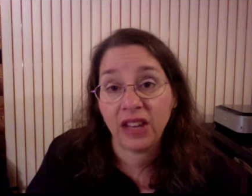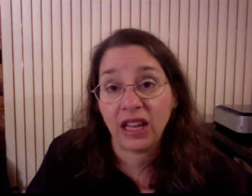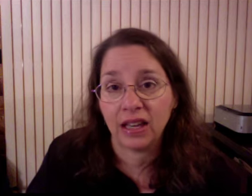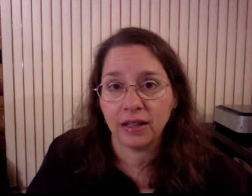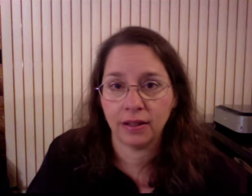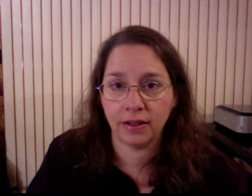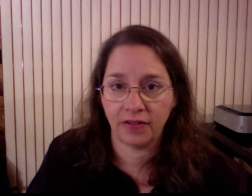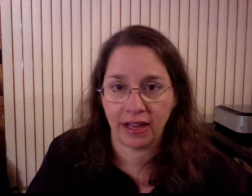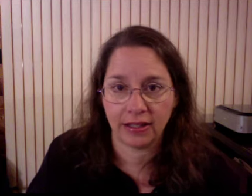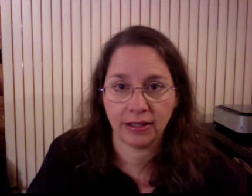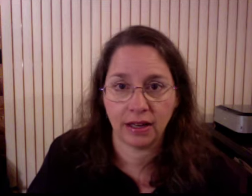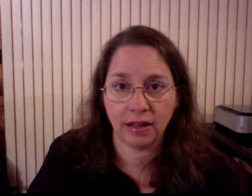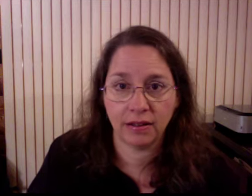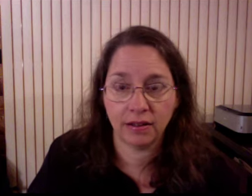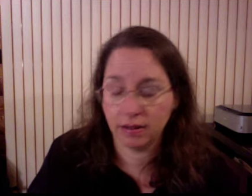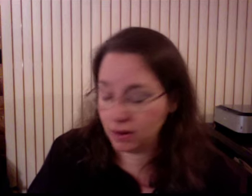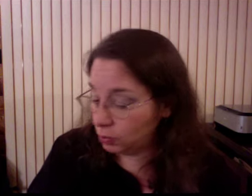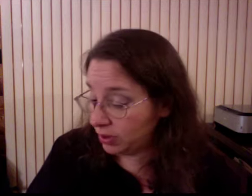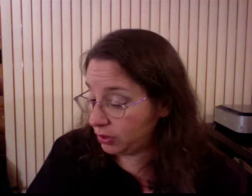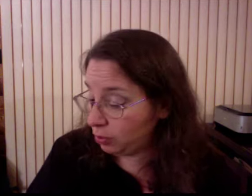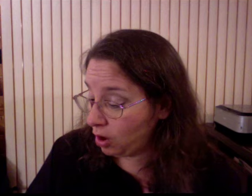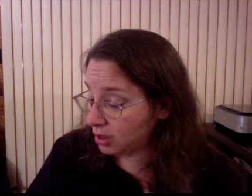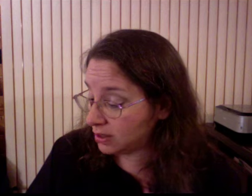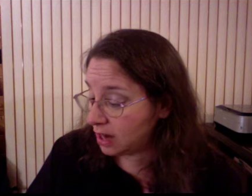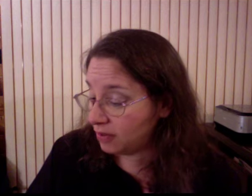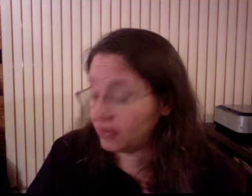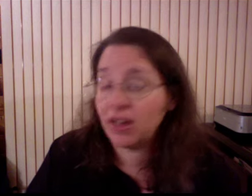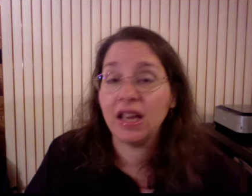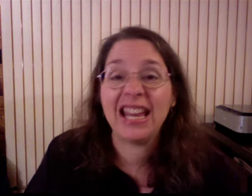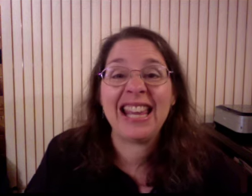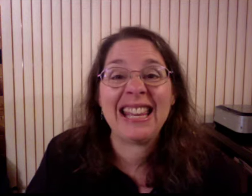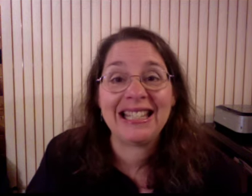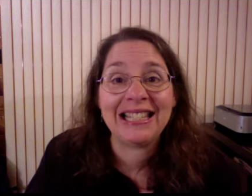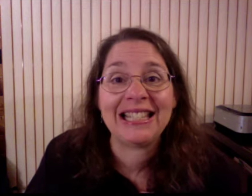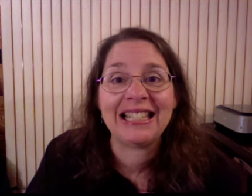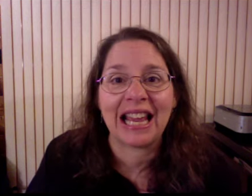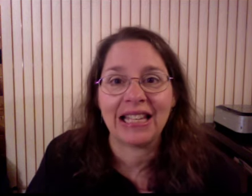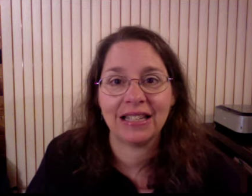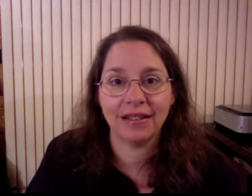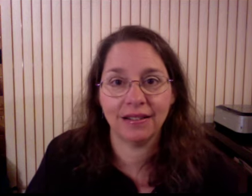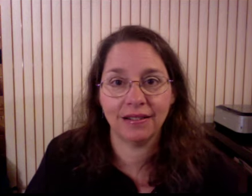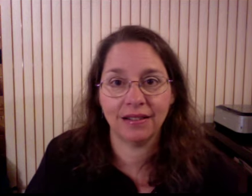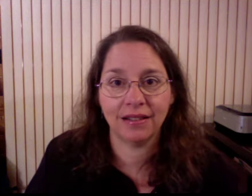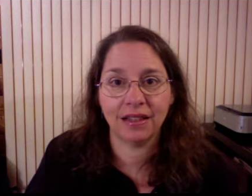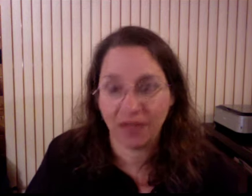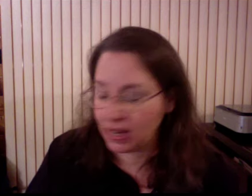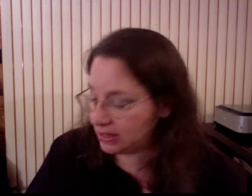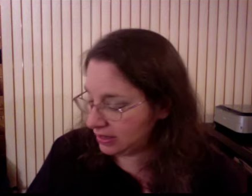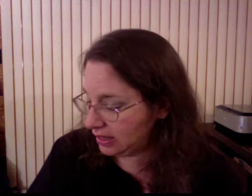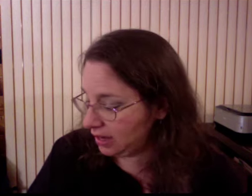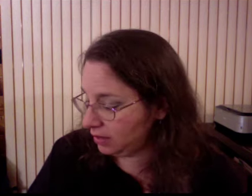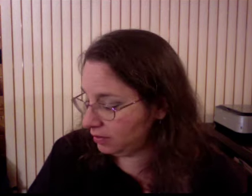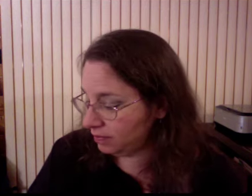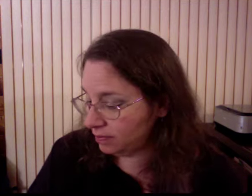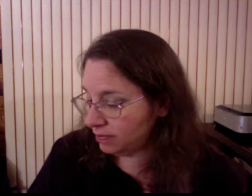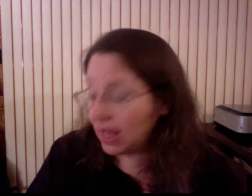Feed the fantasy with the wrong stuff. Incite the fantasy.